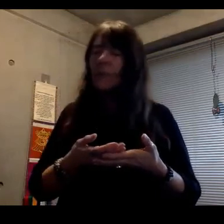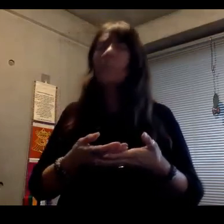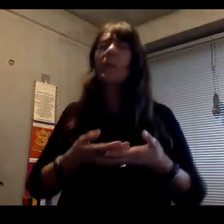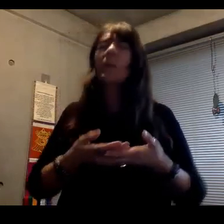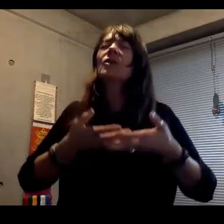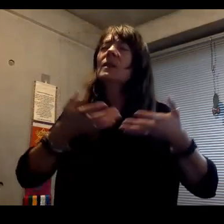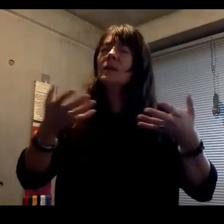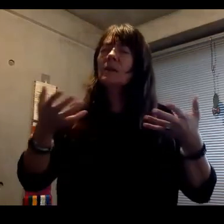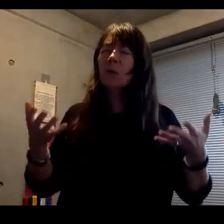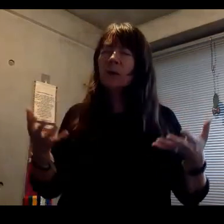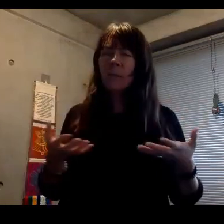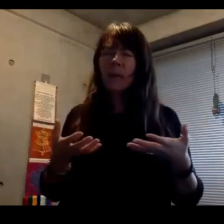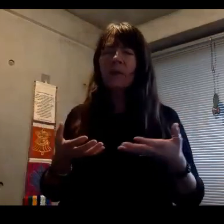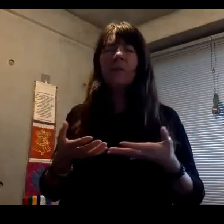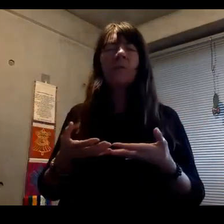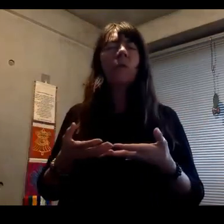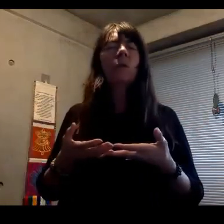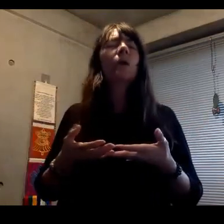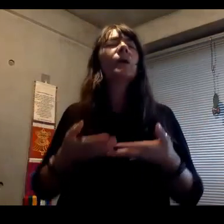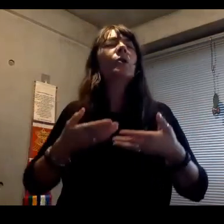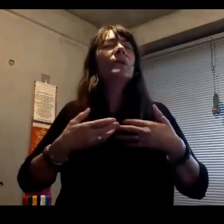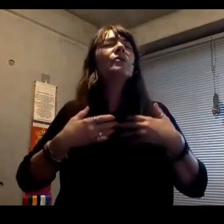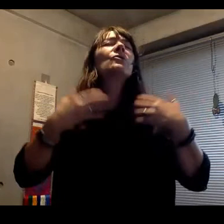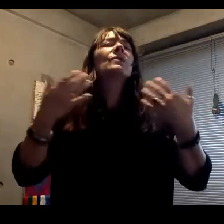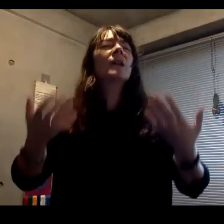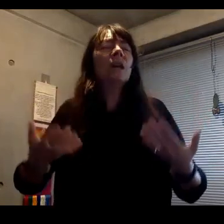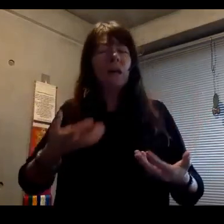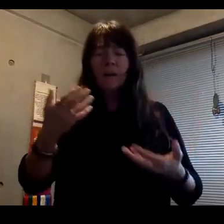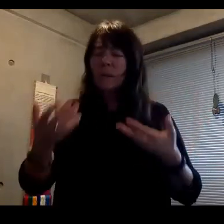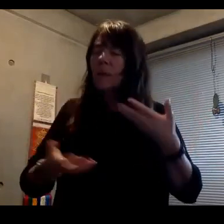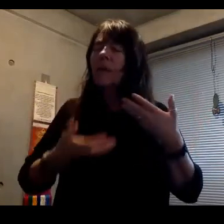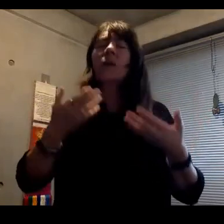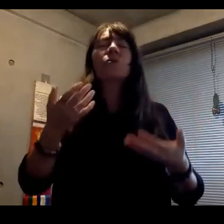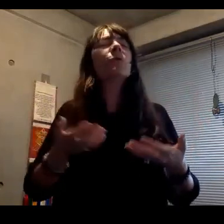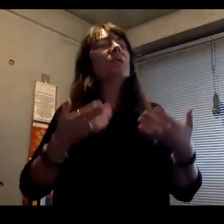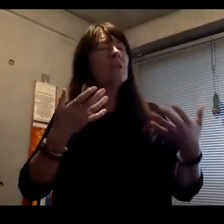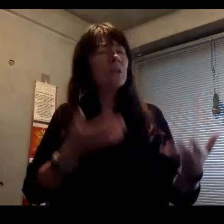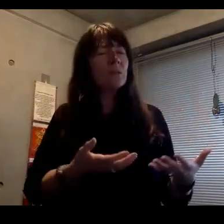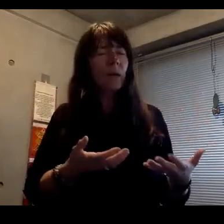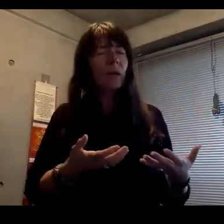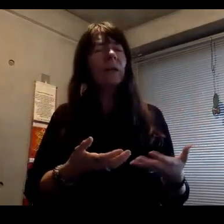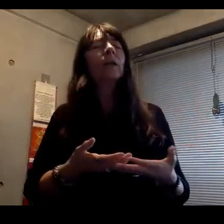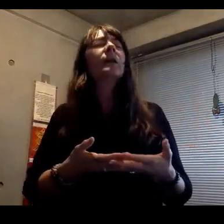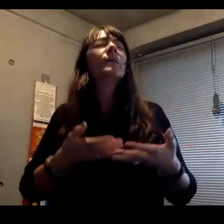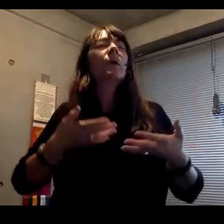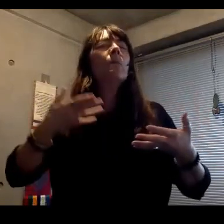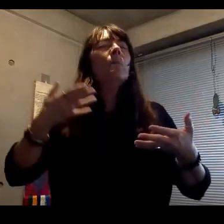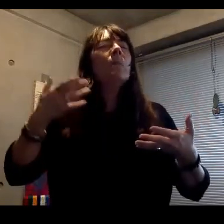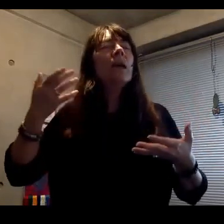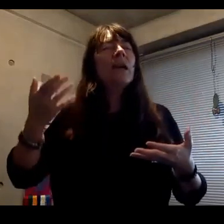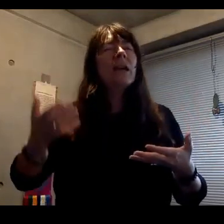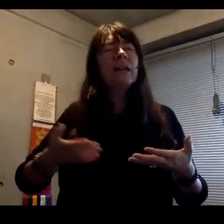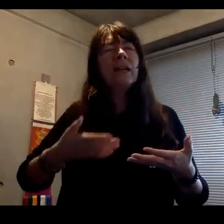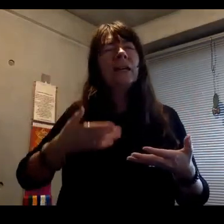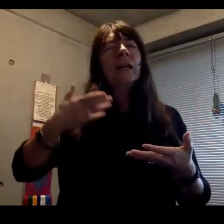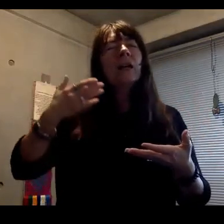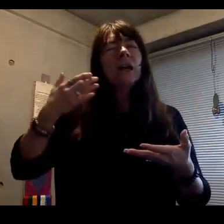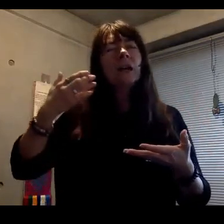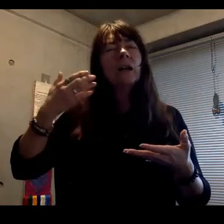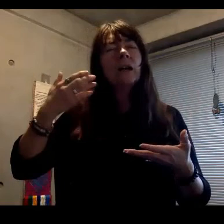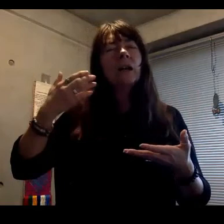So as much as there's more space for humans to say, speak their truths in this way, there are